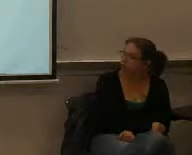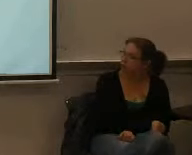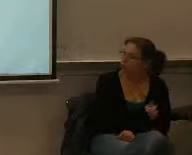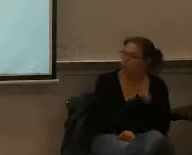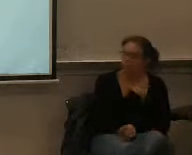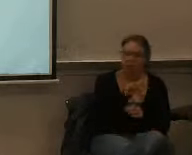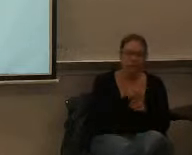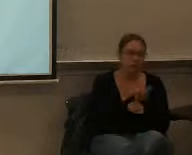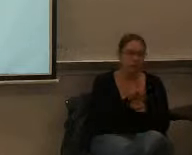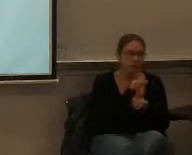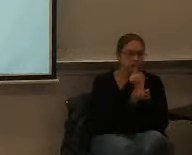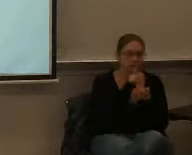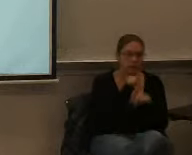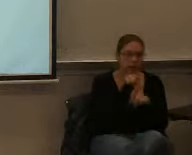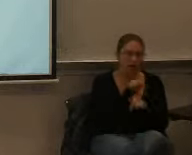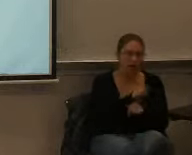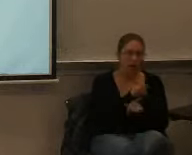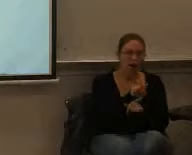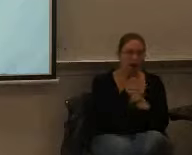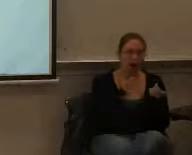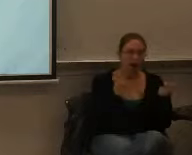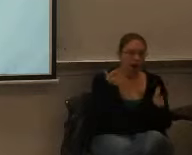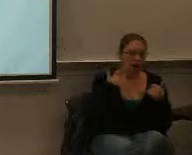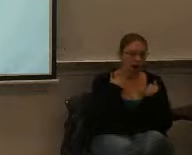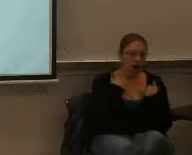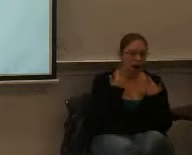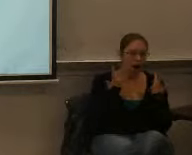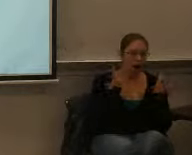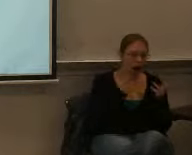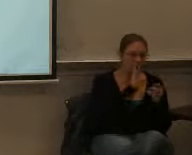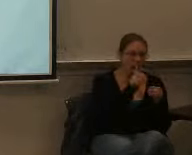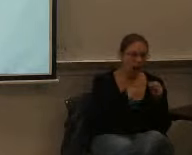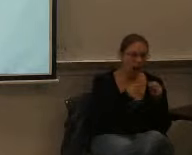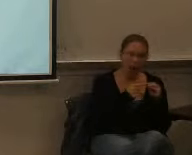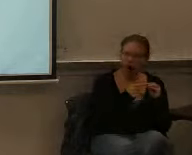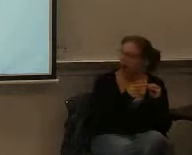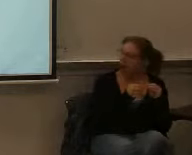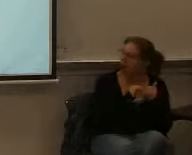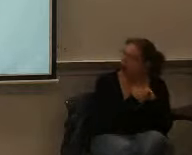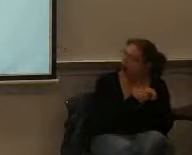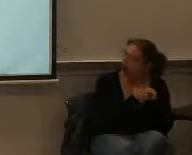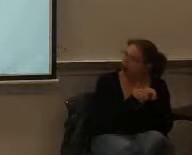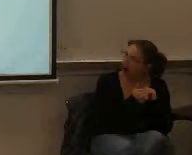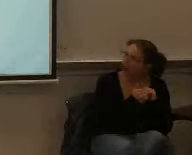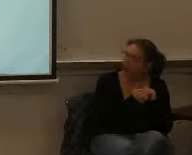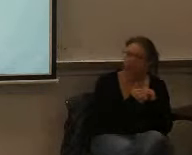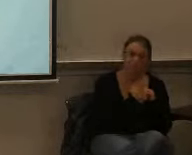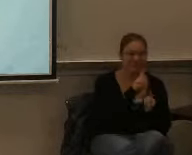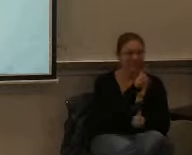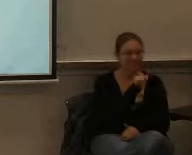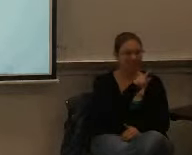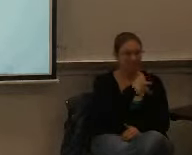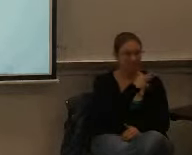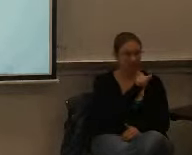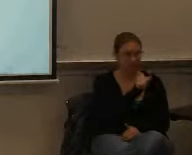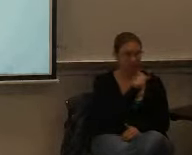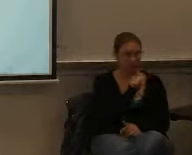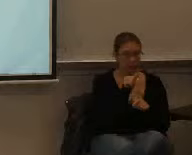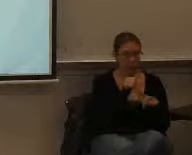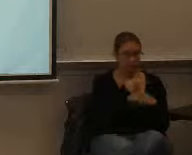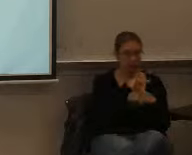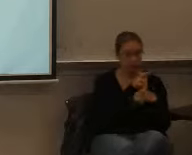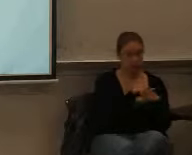a functional response of a larger animal. Now we already talked about how when Daphnia, the prey